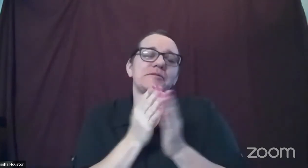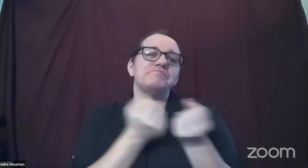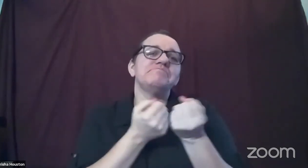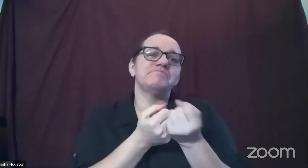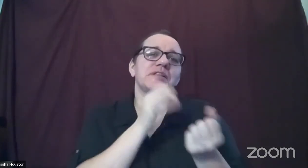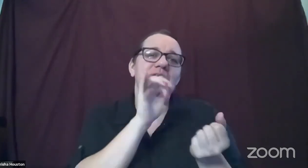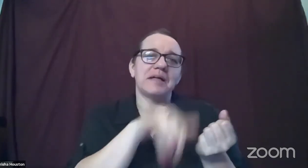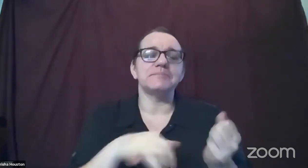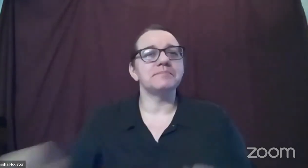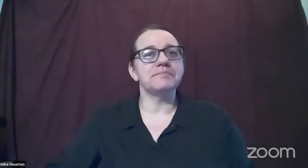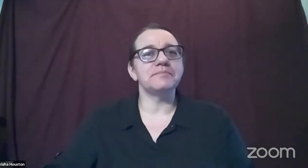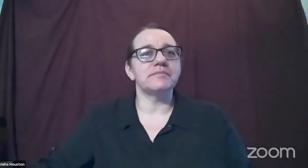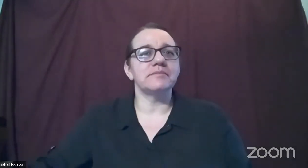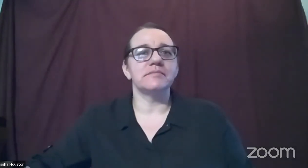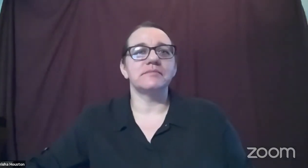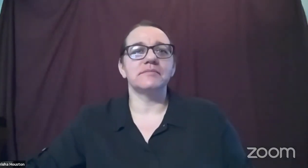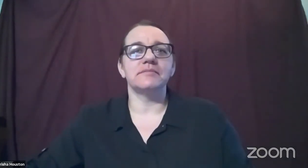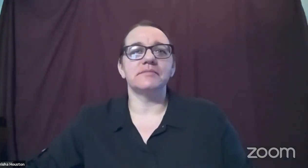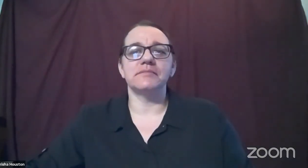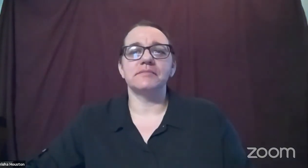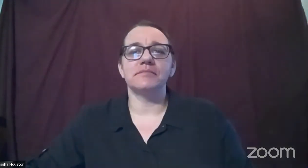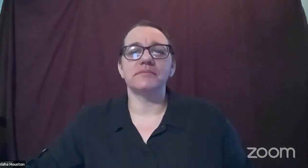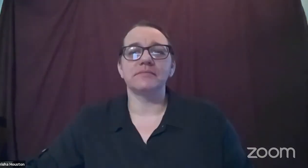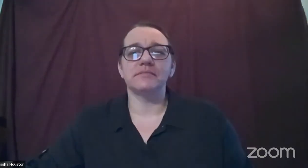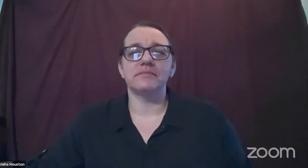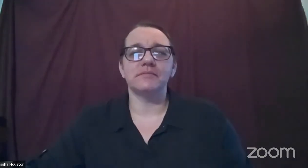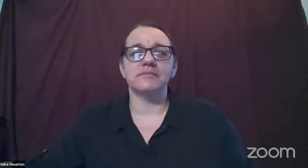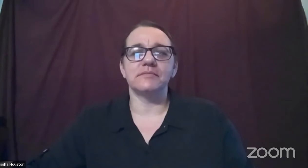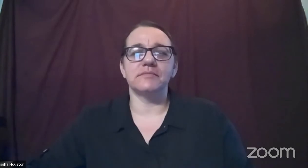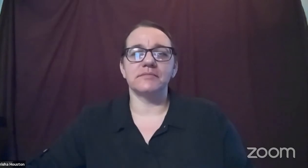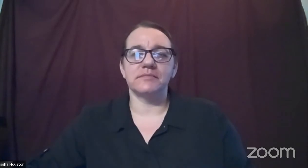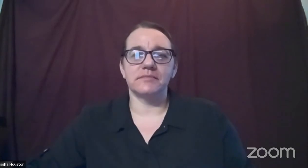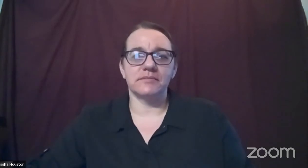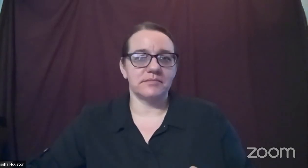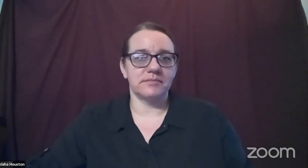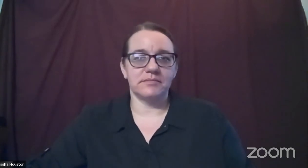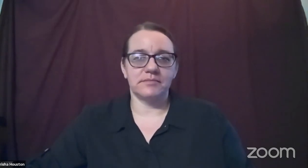or $2, everything really adds up.